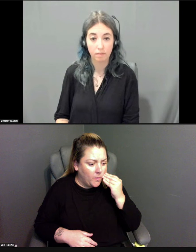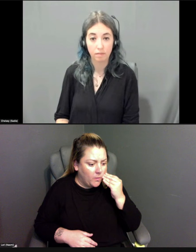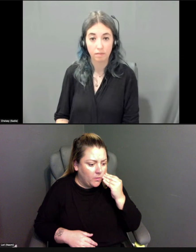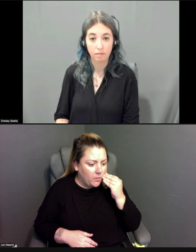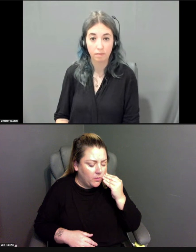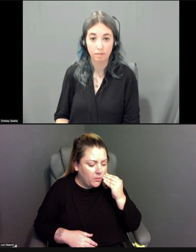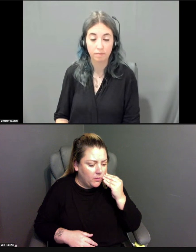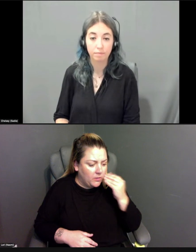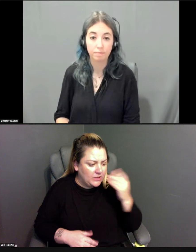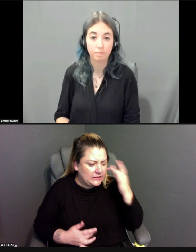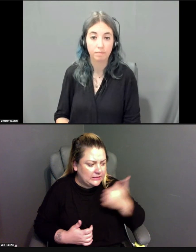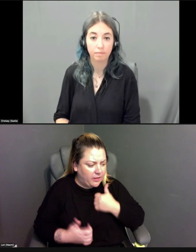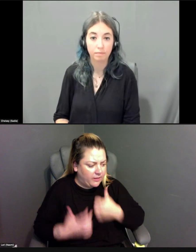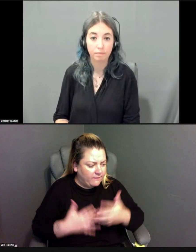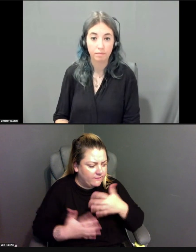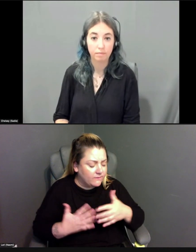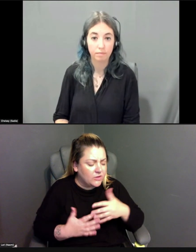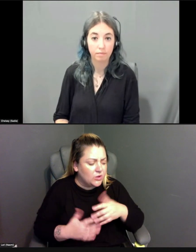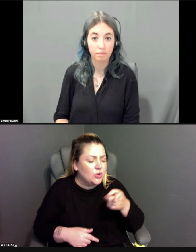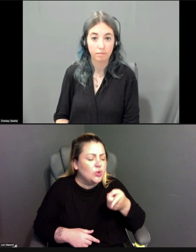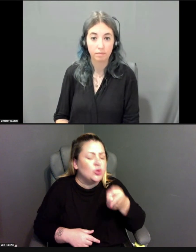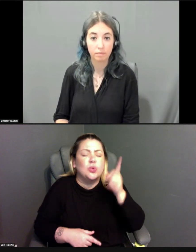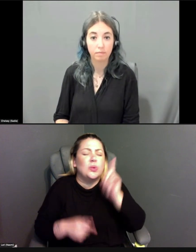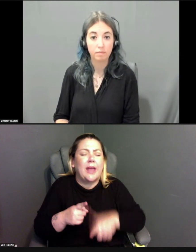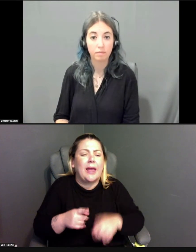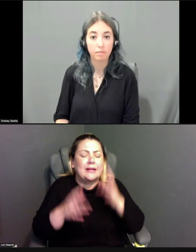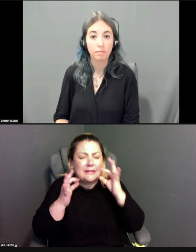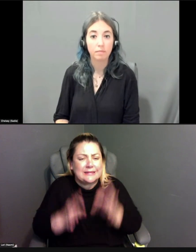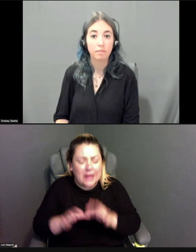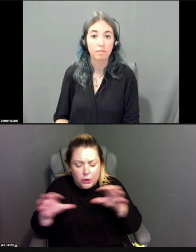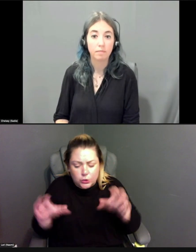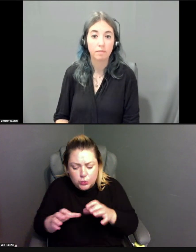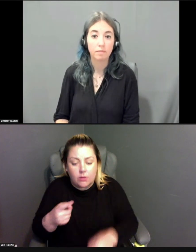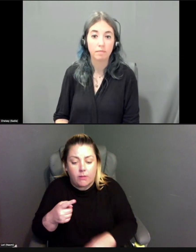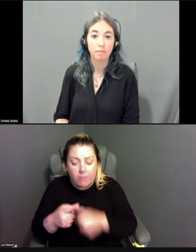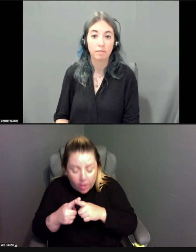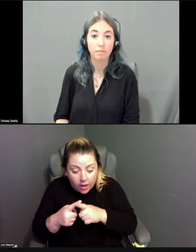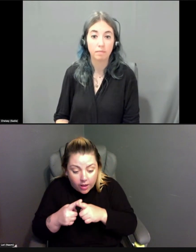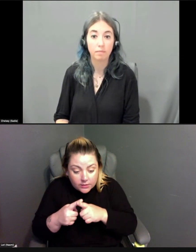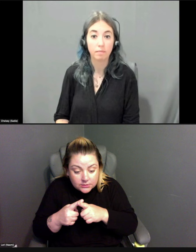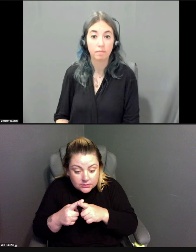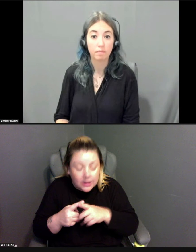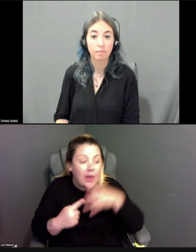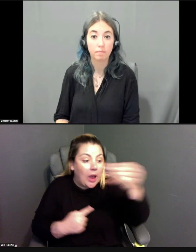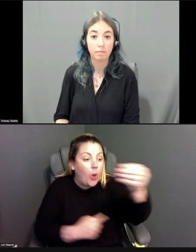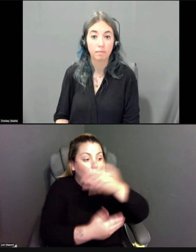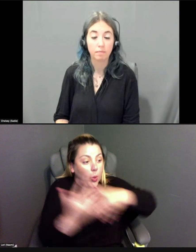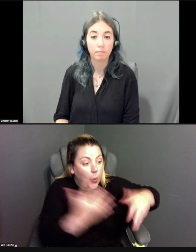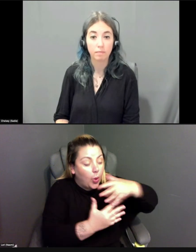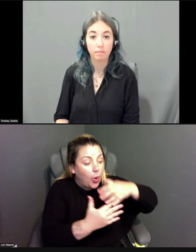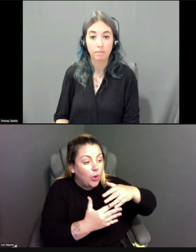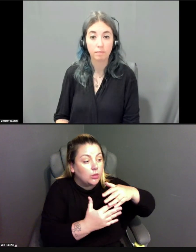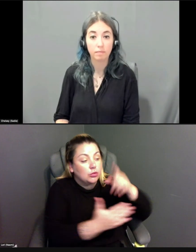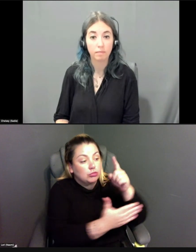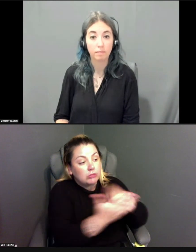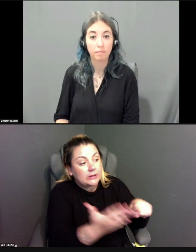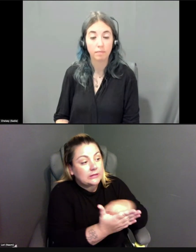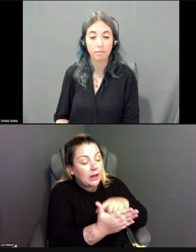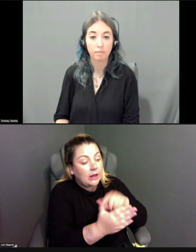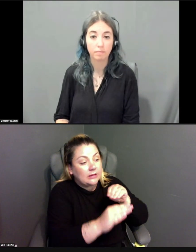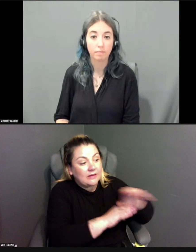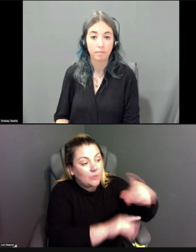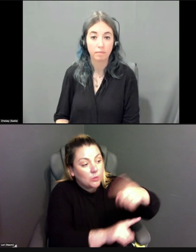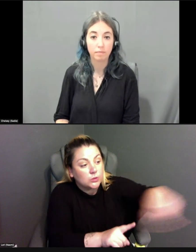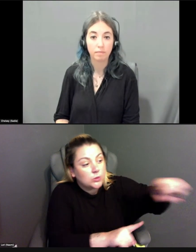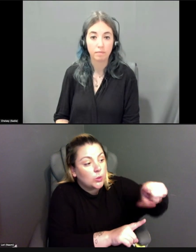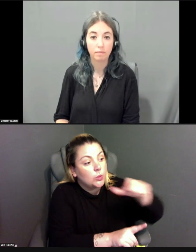can't decide not to do those things and also go out into the world and impact others with those choices. And because that's